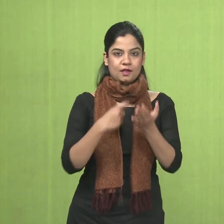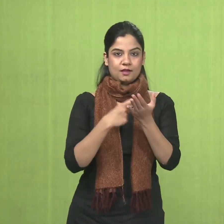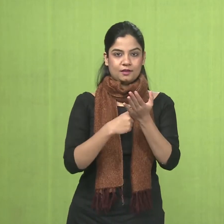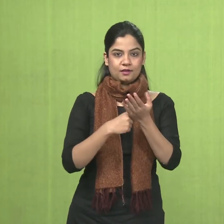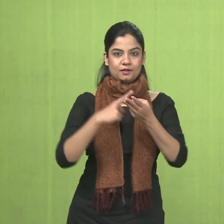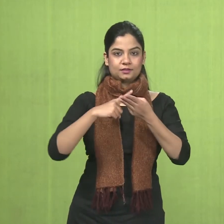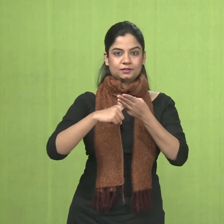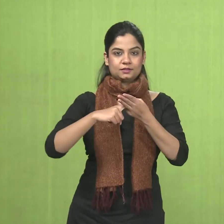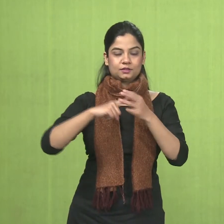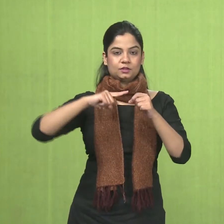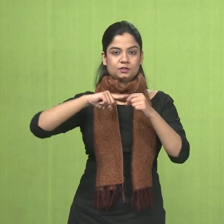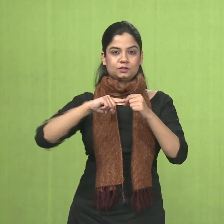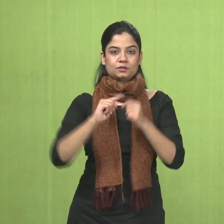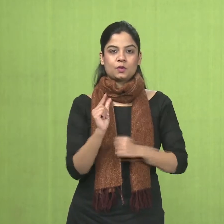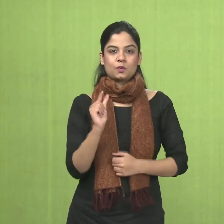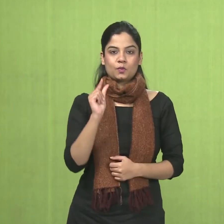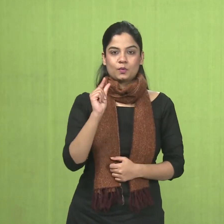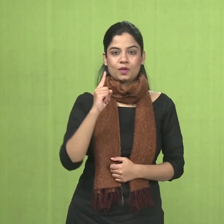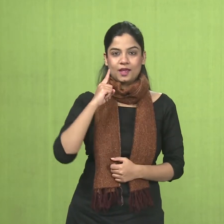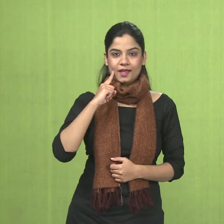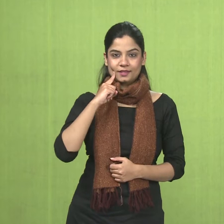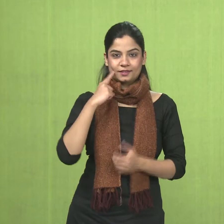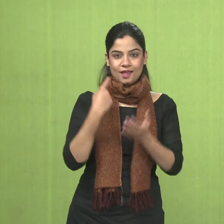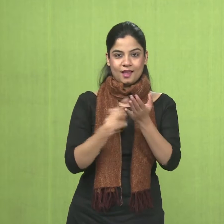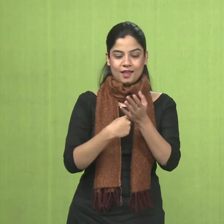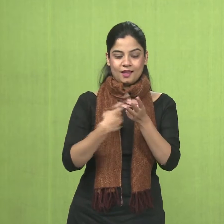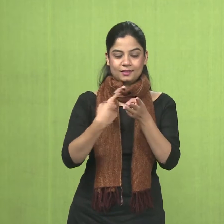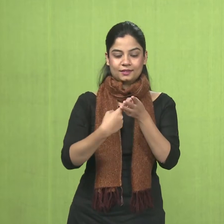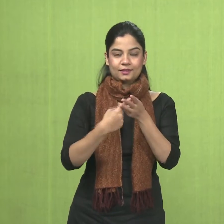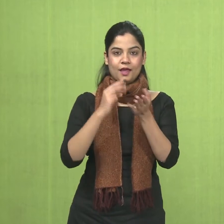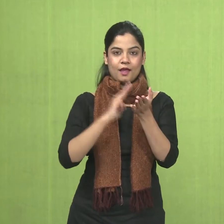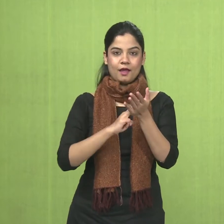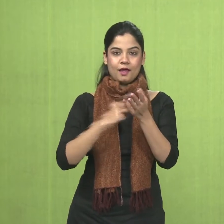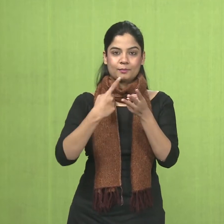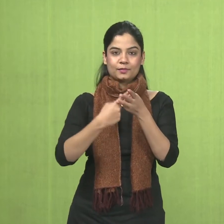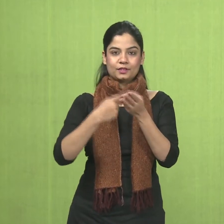Requirements. A thing that is needed or wanted. Something that is needed.